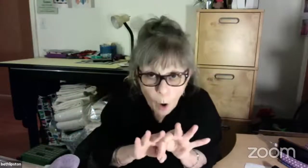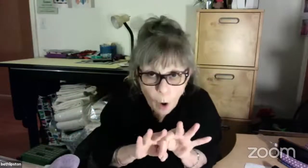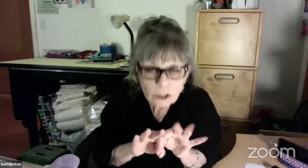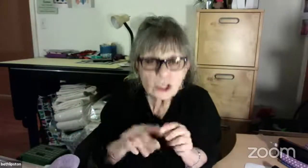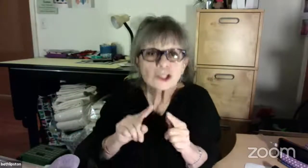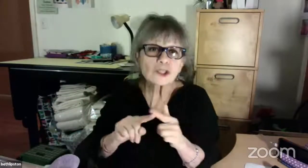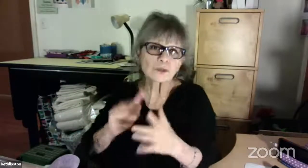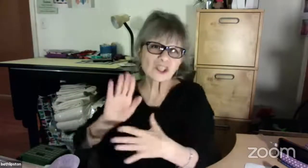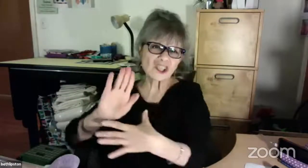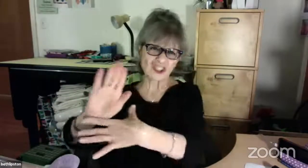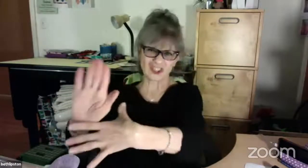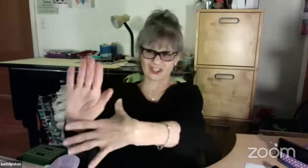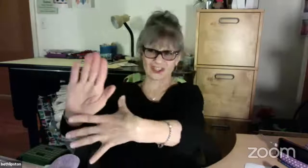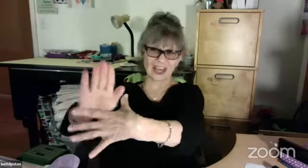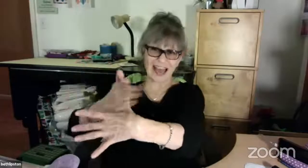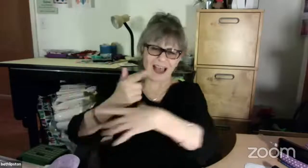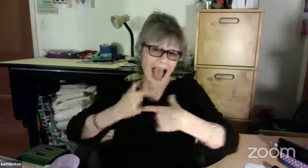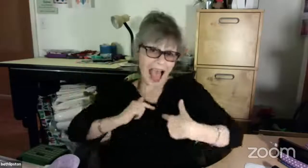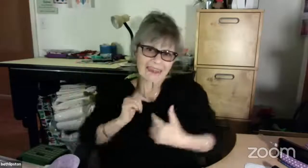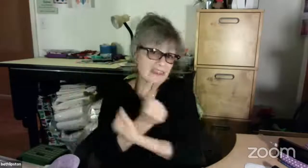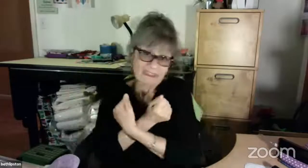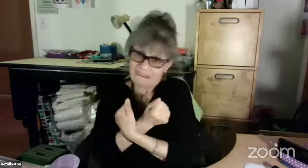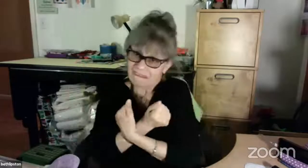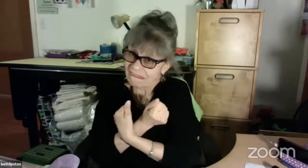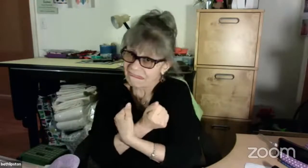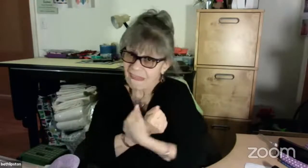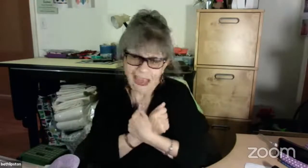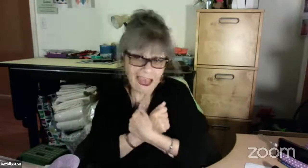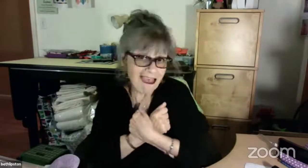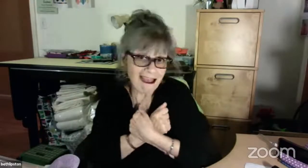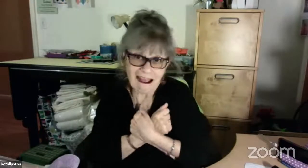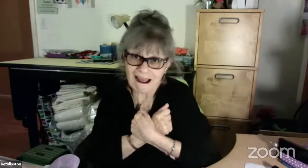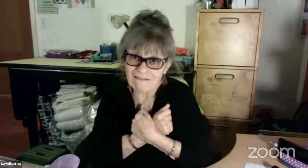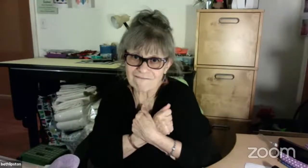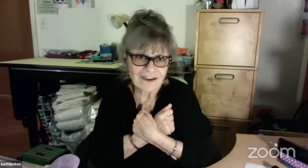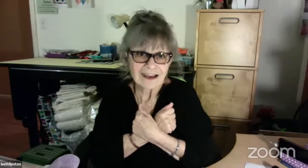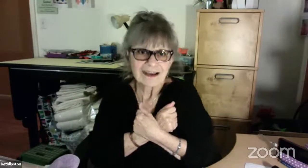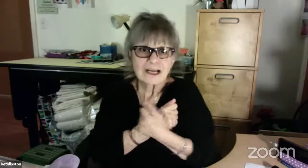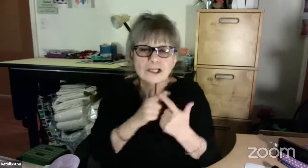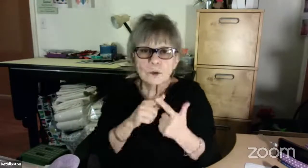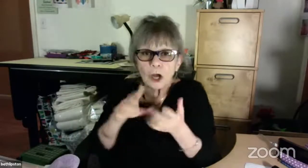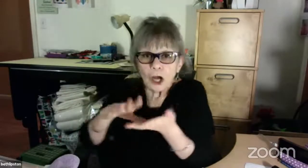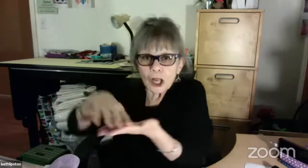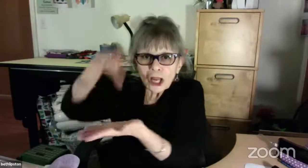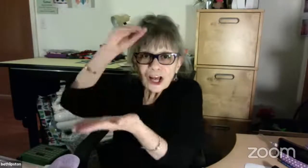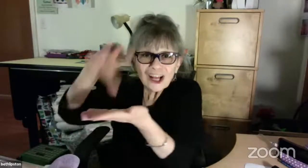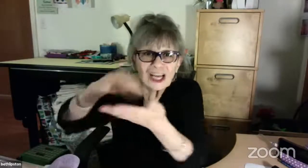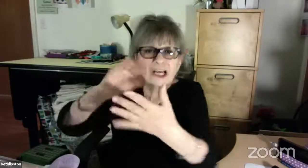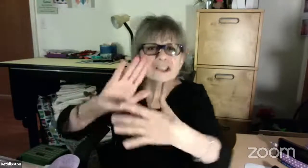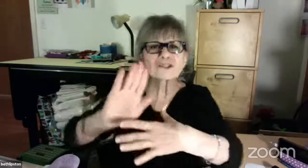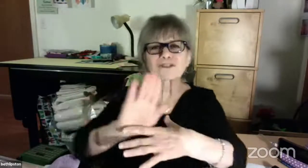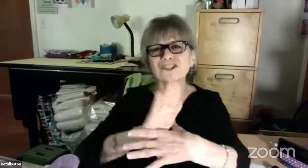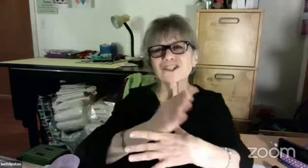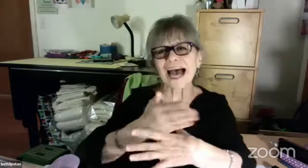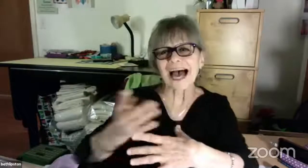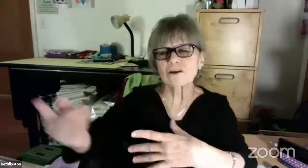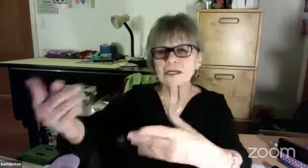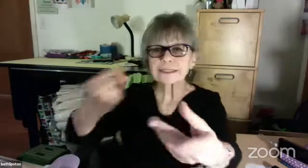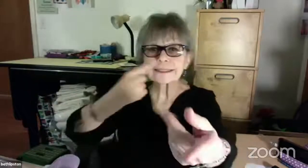what's important is that you share that love and that experience. And you